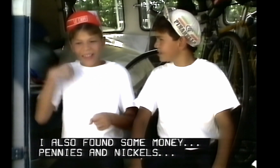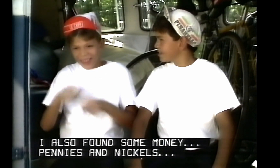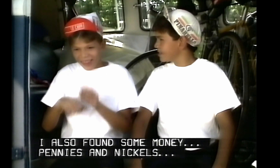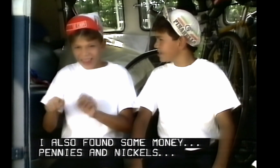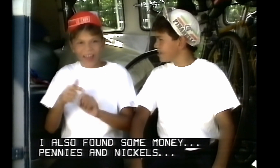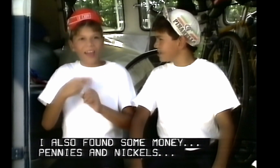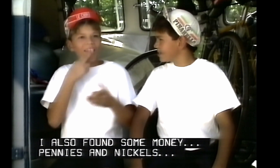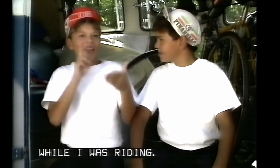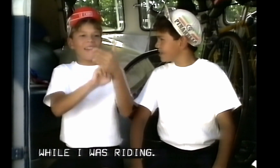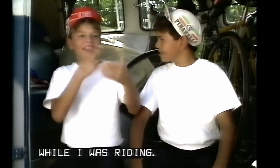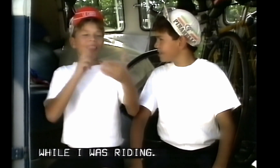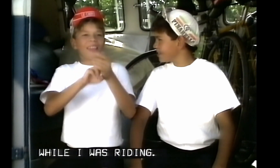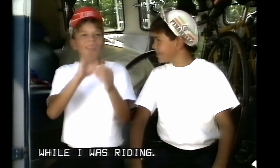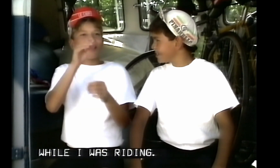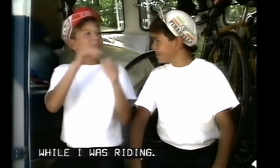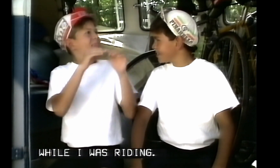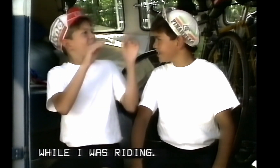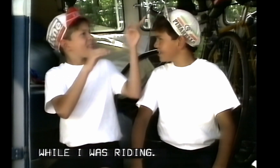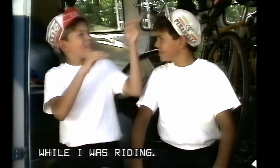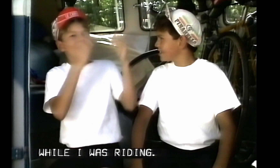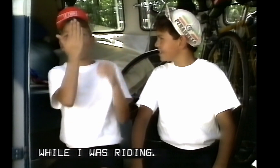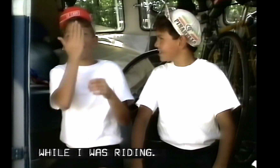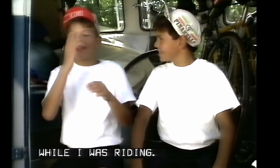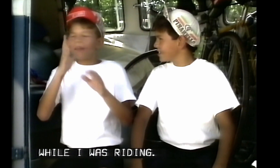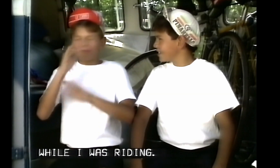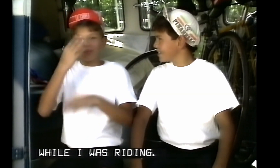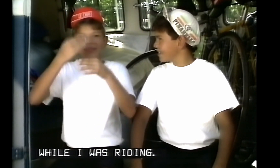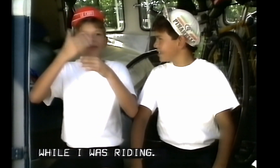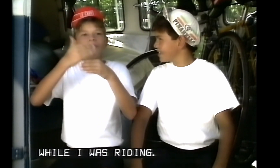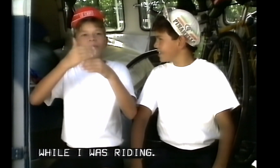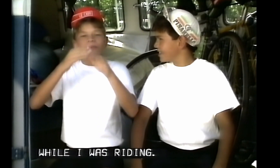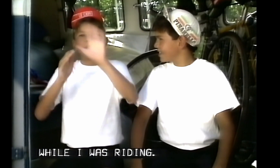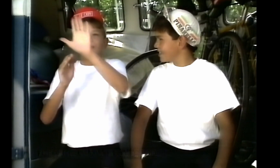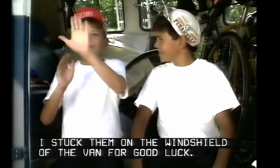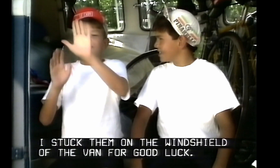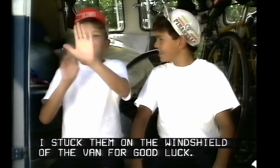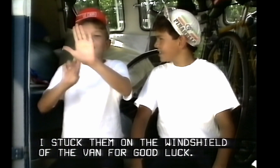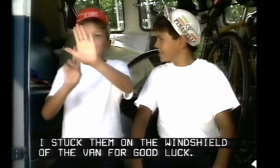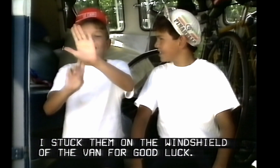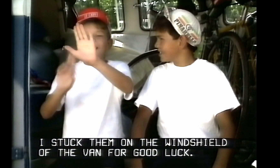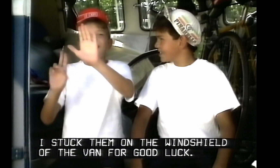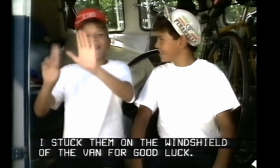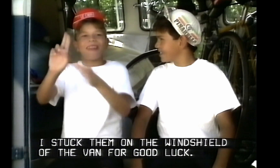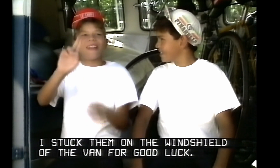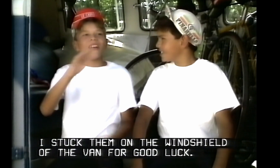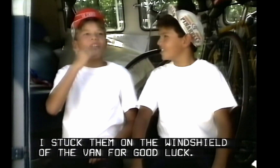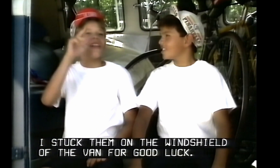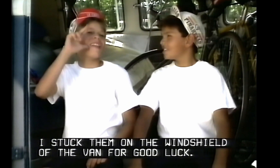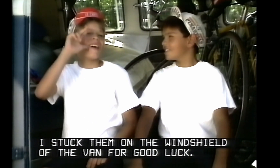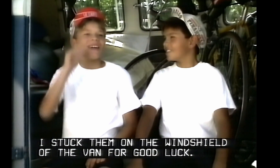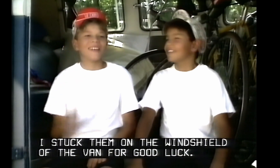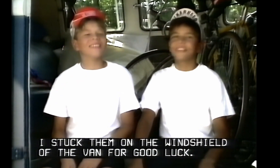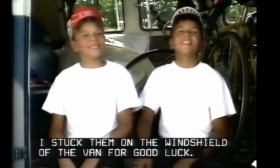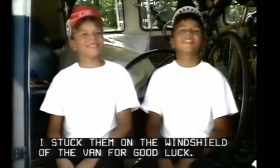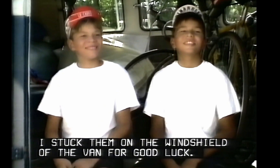Games. Although days on the road often exceeded 6 to 8 hours, the boys found time to play and learn more